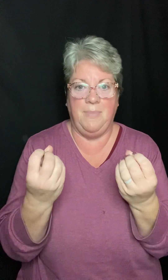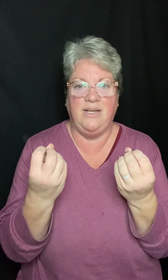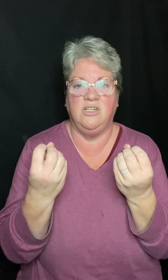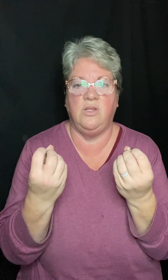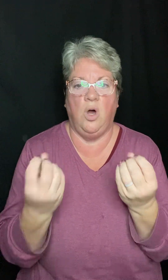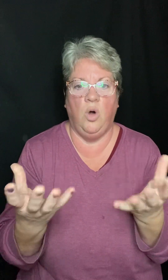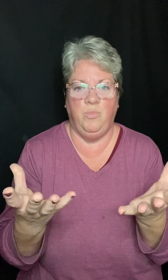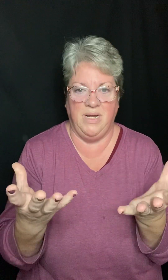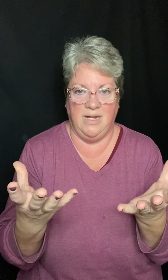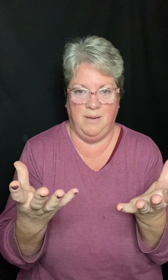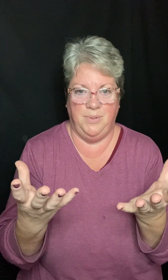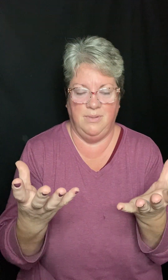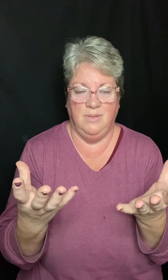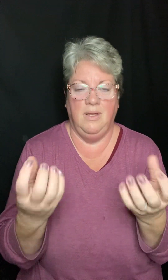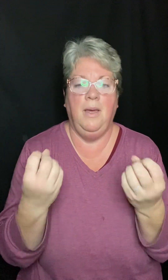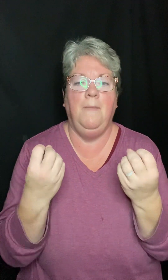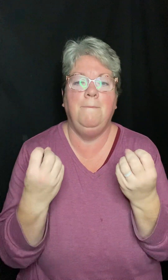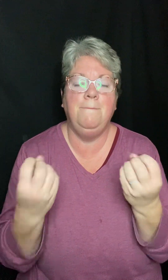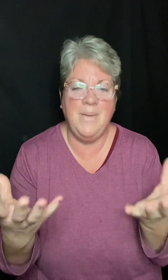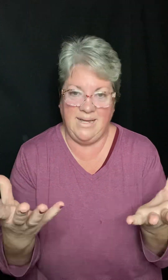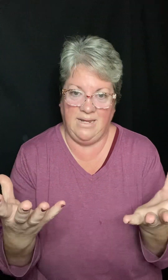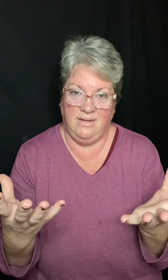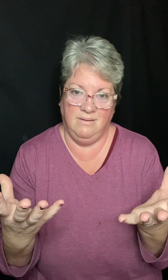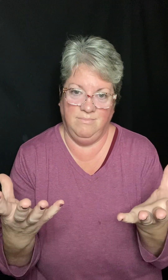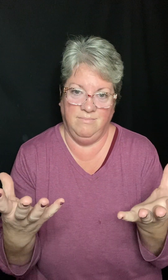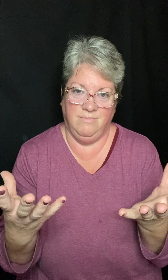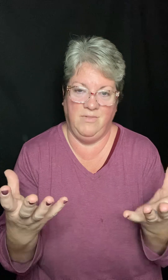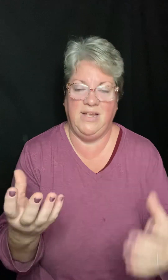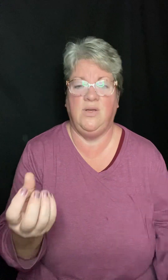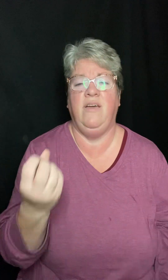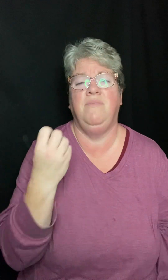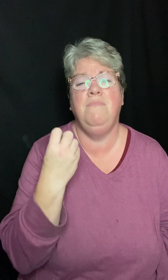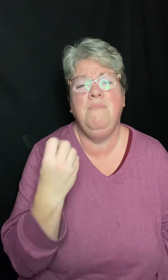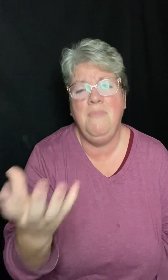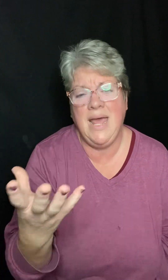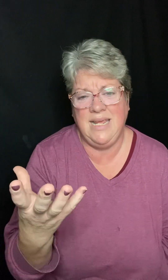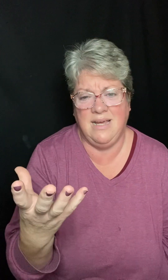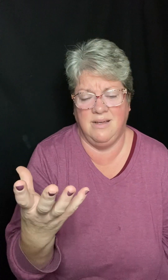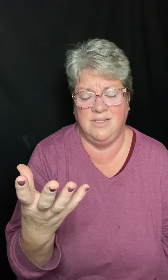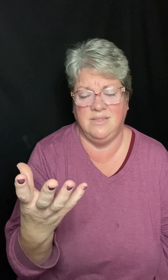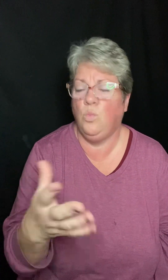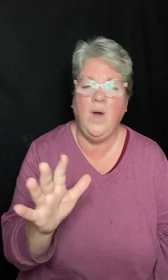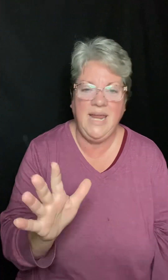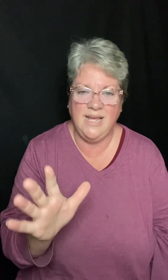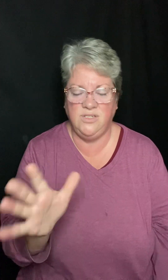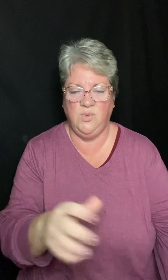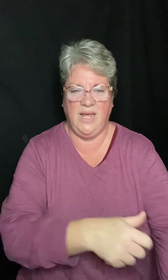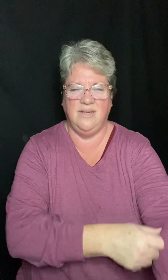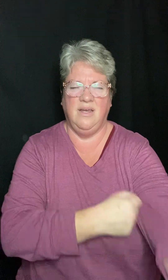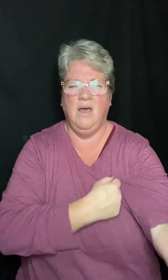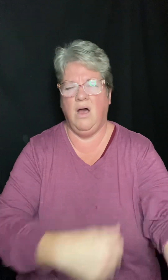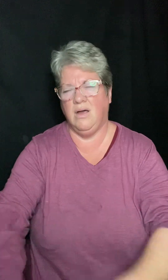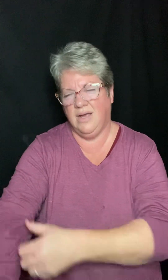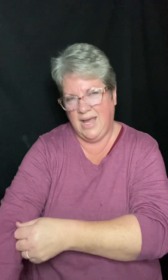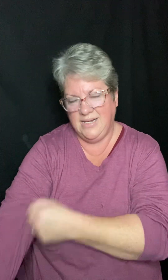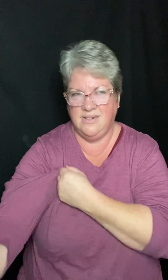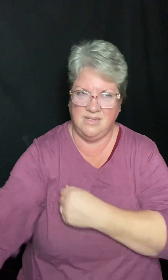just open it up. Many, right? So I have many cousins. One hand, two hand, kind of doesn't